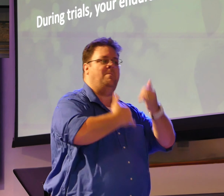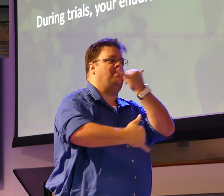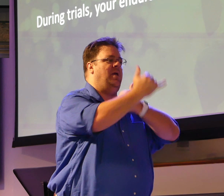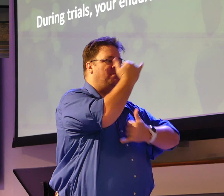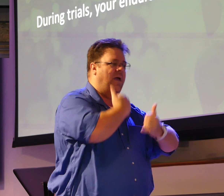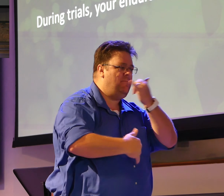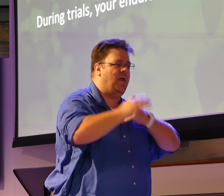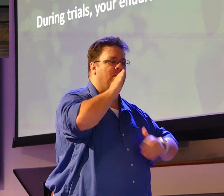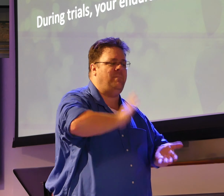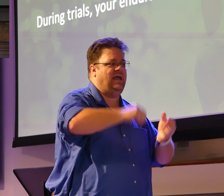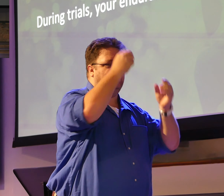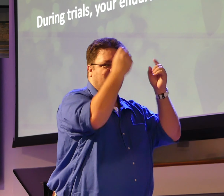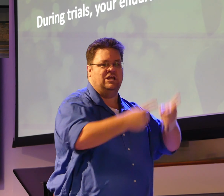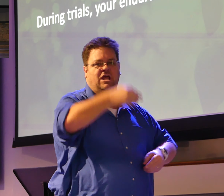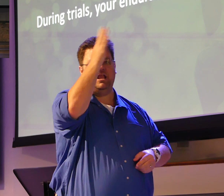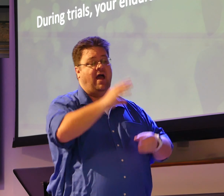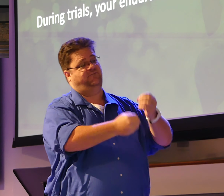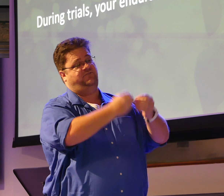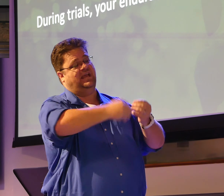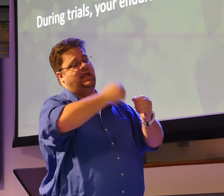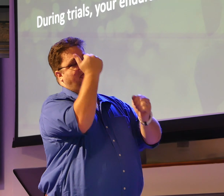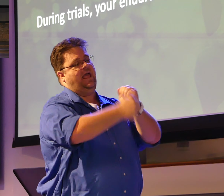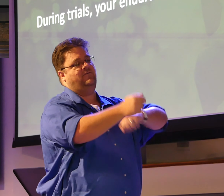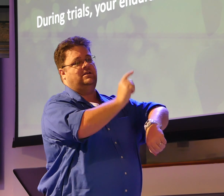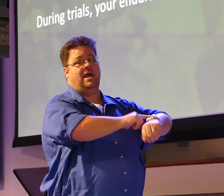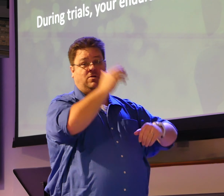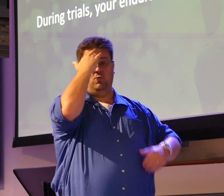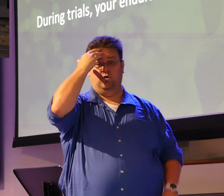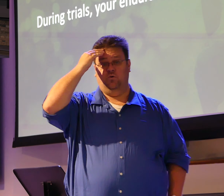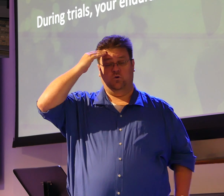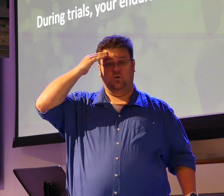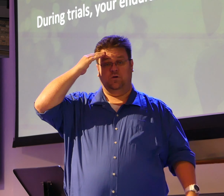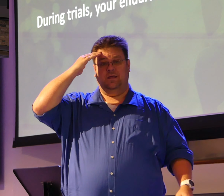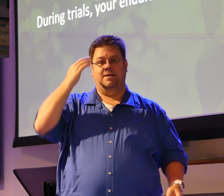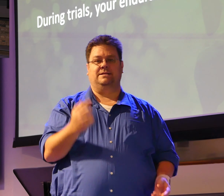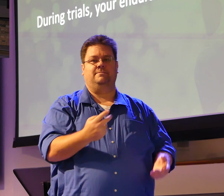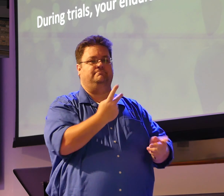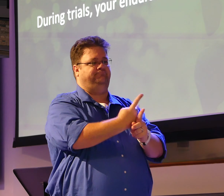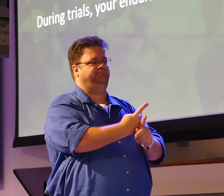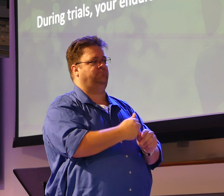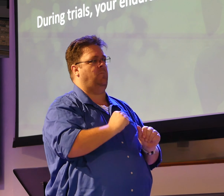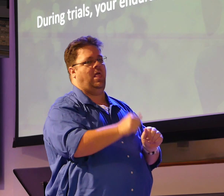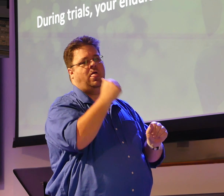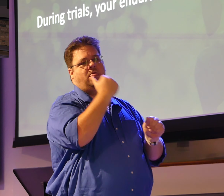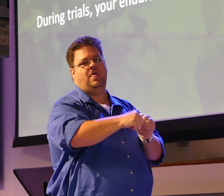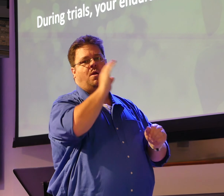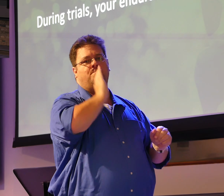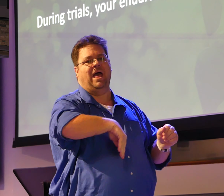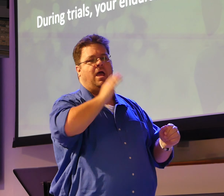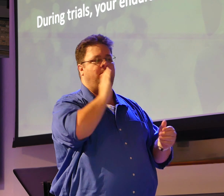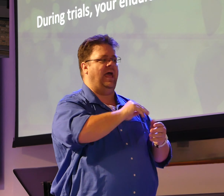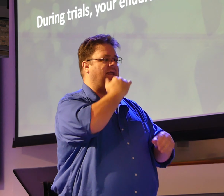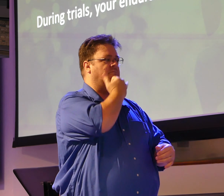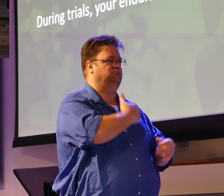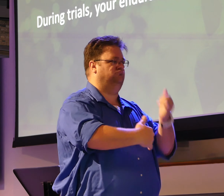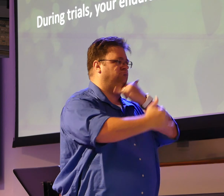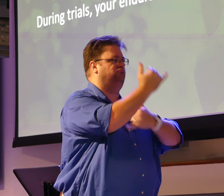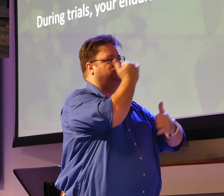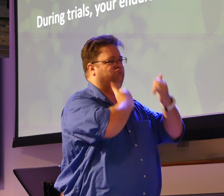jumped the gun and made a bad decision what if god just jumped in and bailed us out you know what we do don't you keep making the same bad